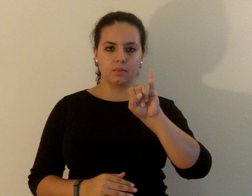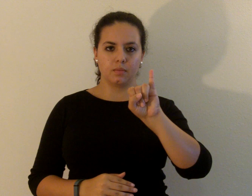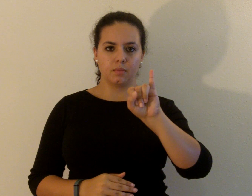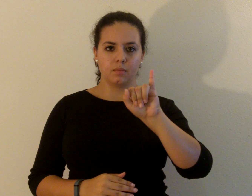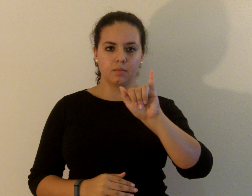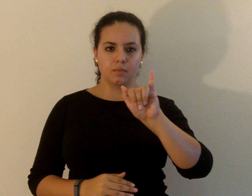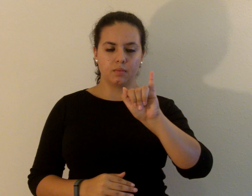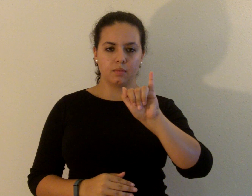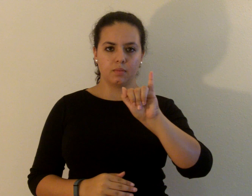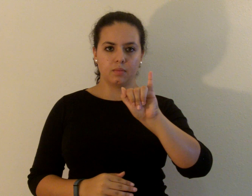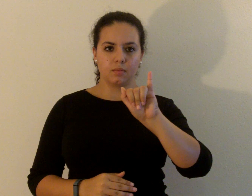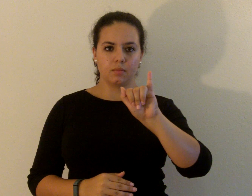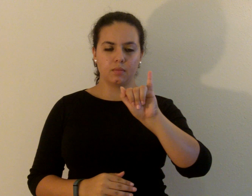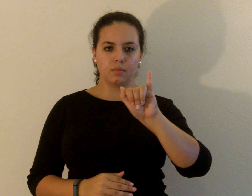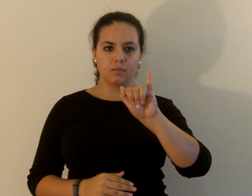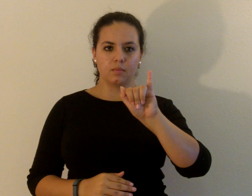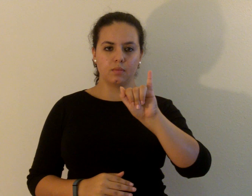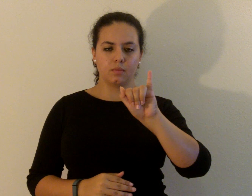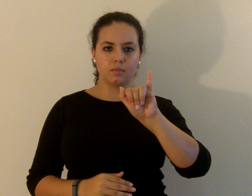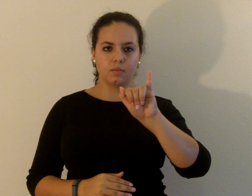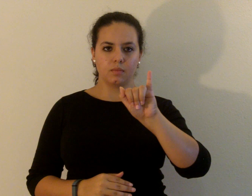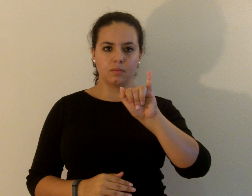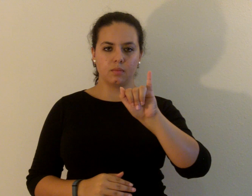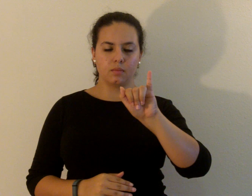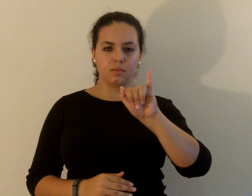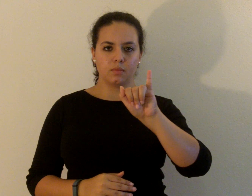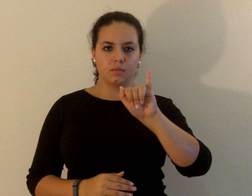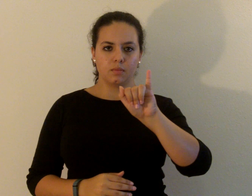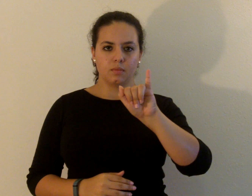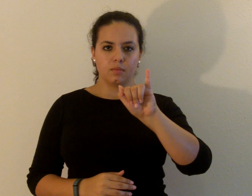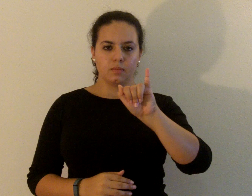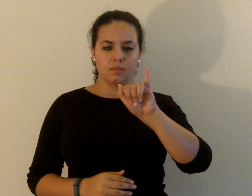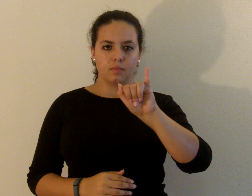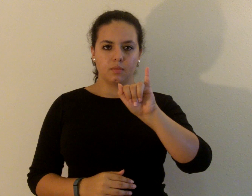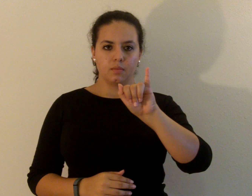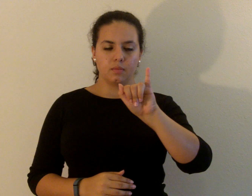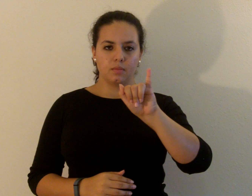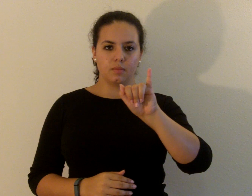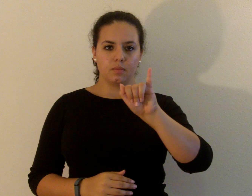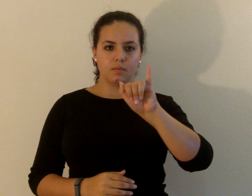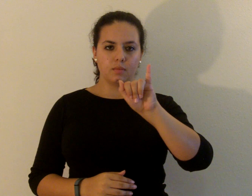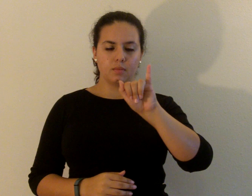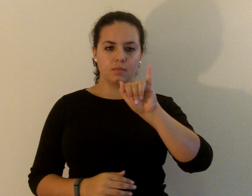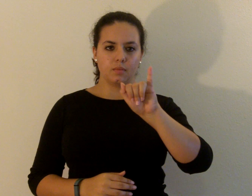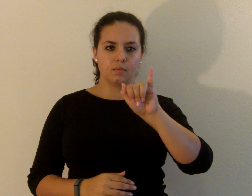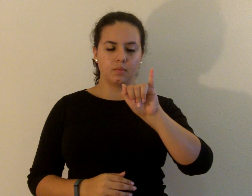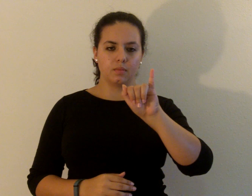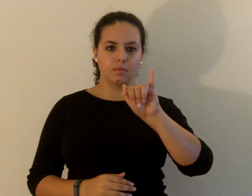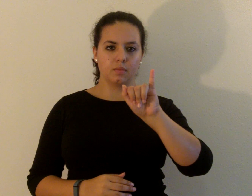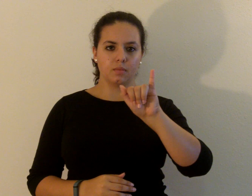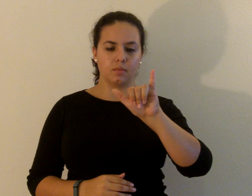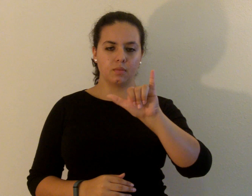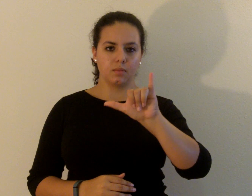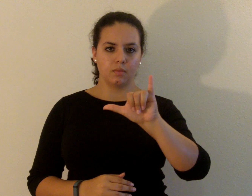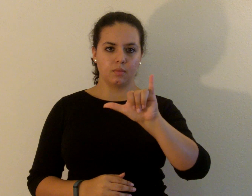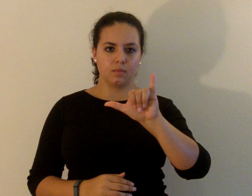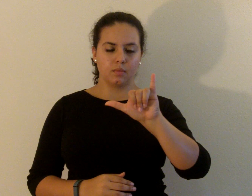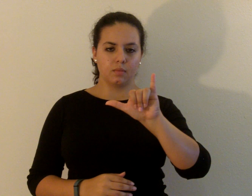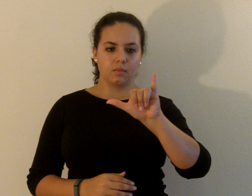it can be beside the fingers. It'll be depending upon what you spell before or after it. You need to be careful that it's not out. This